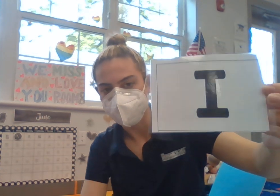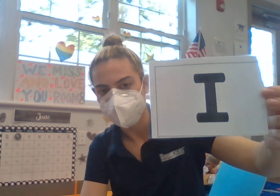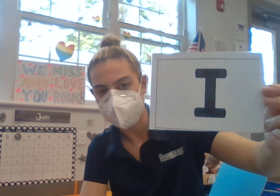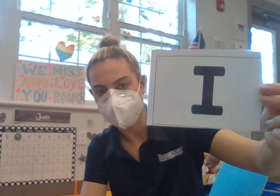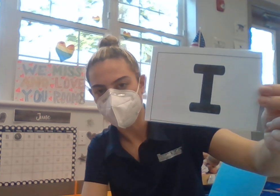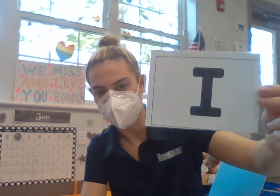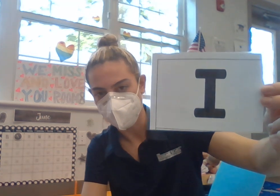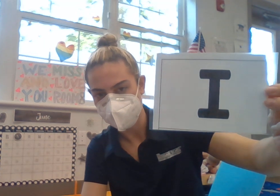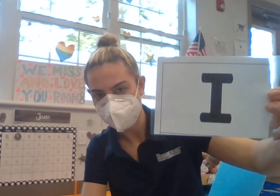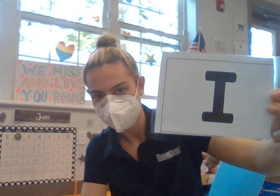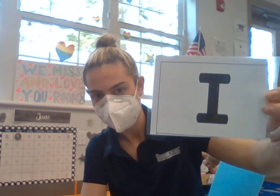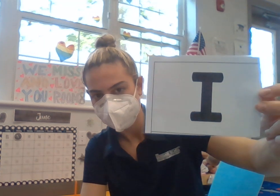it at home.